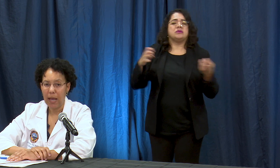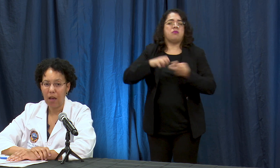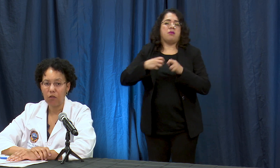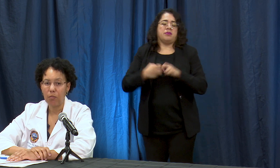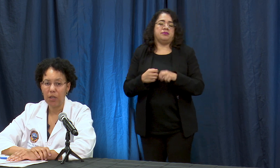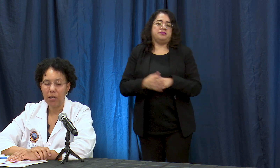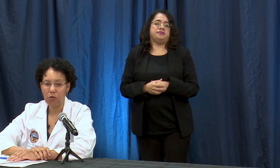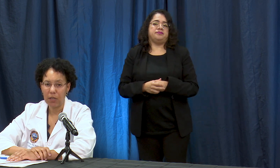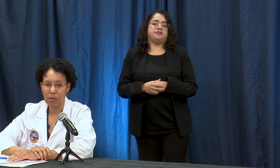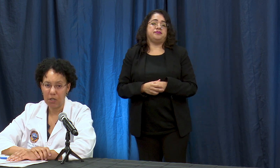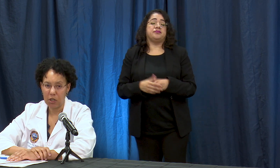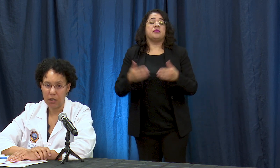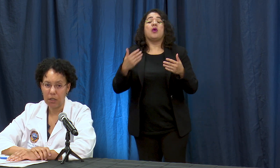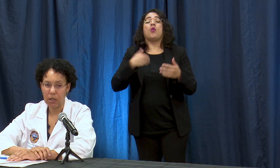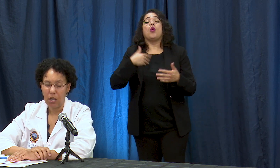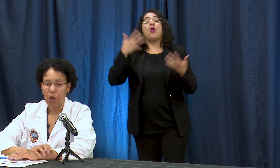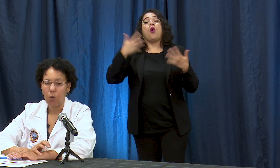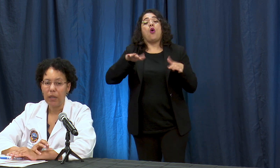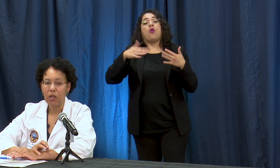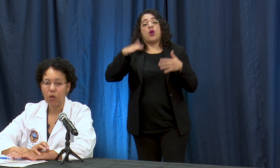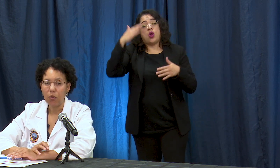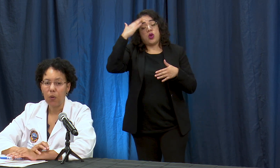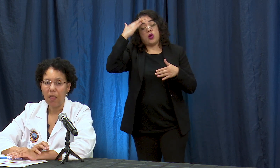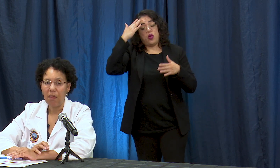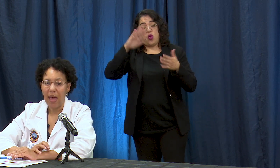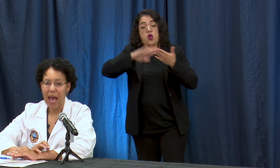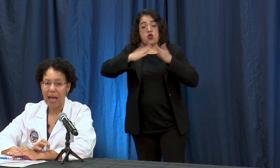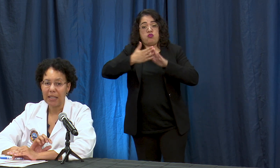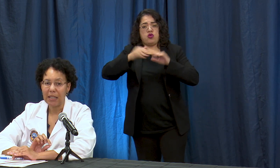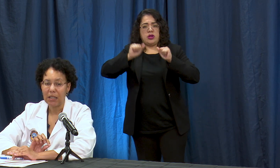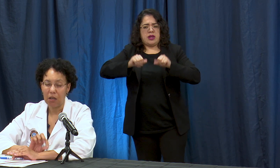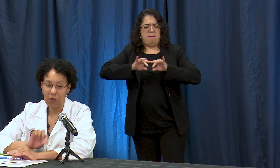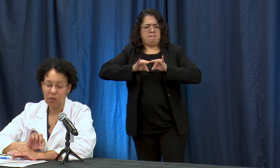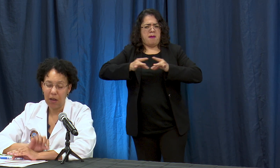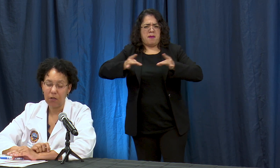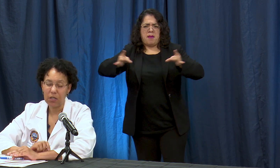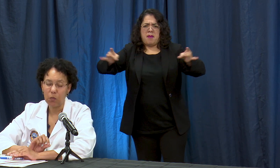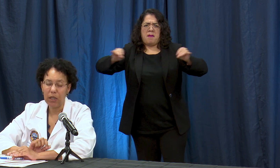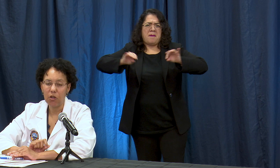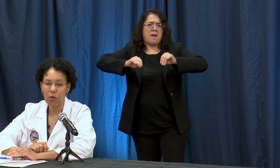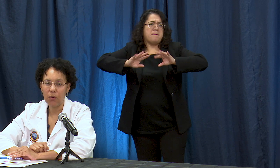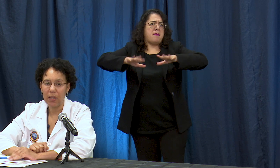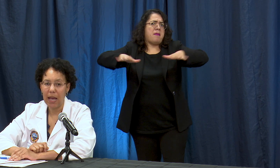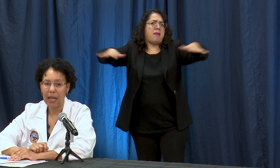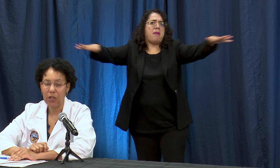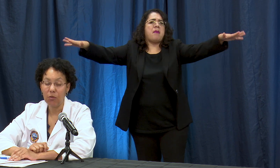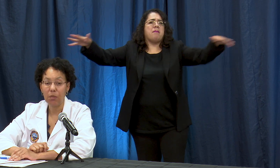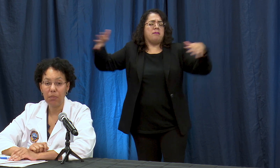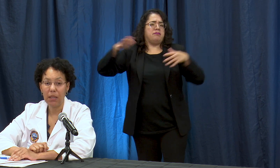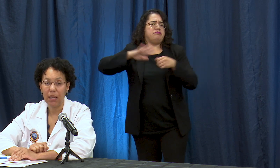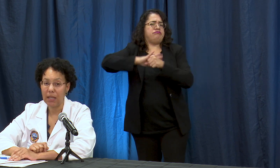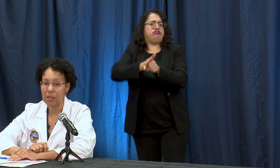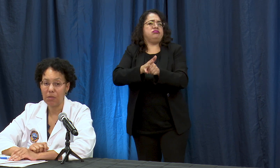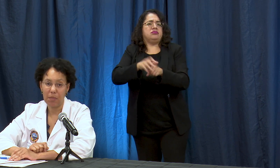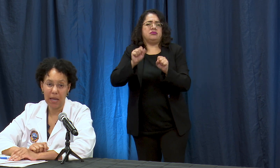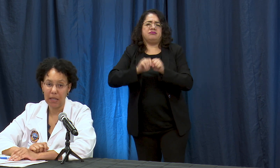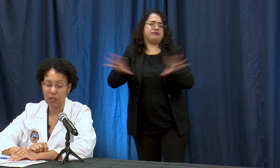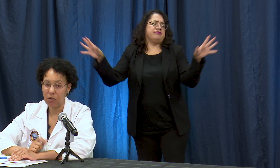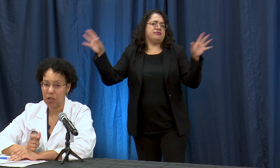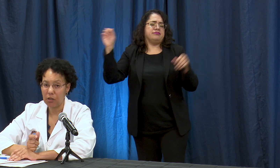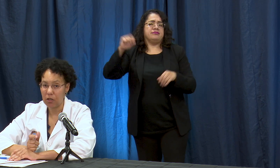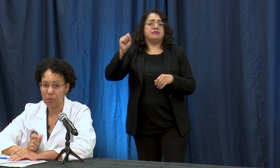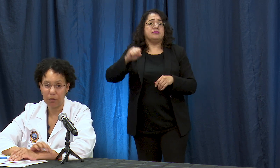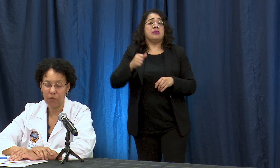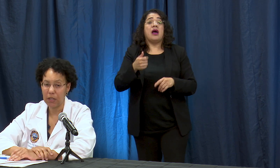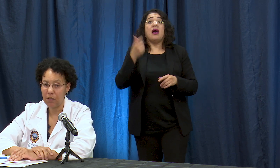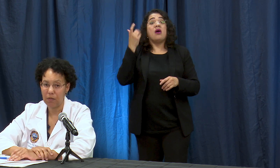know that we have community transmission. We know that of this virus, we know that you can be asymptomatic,